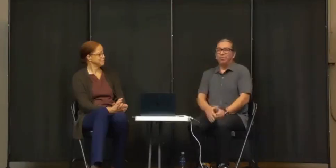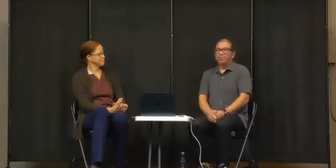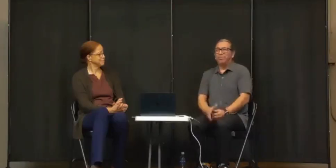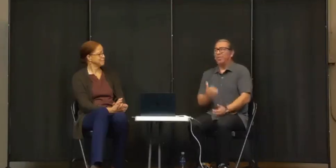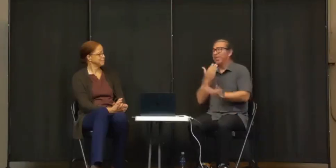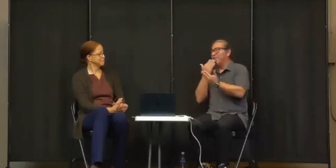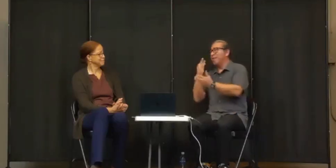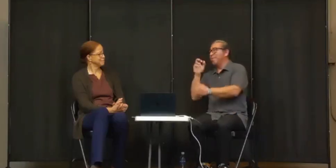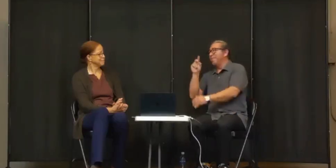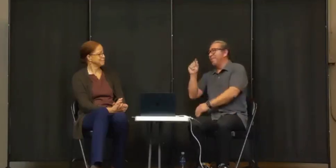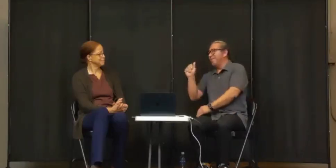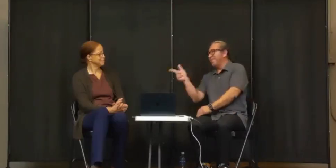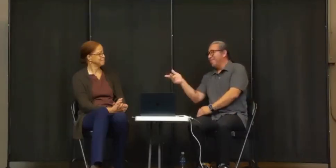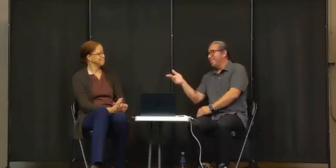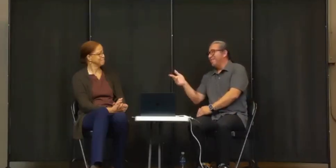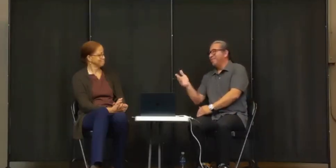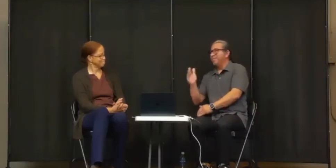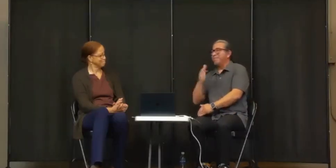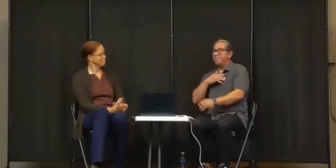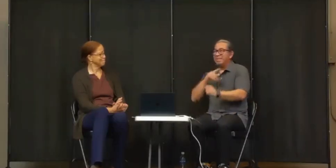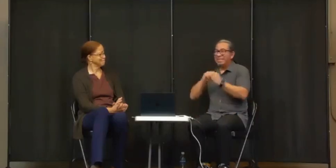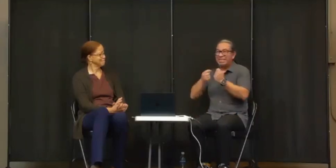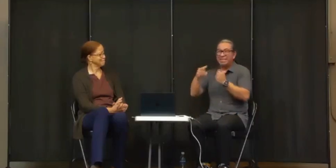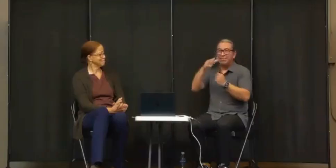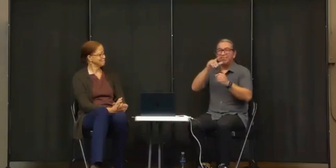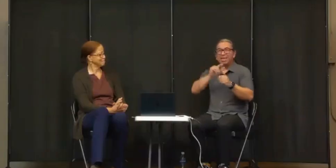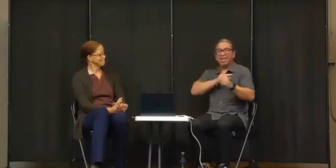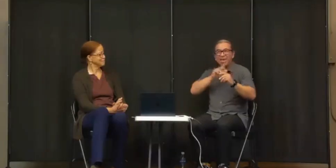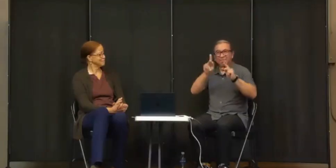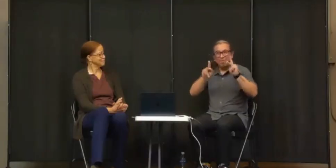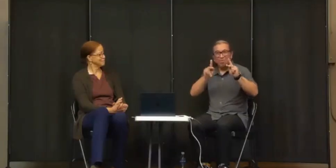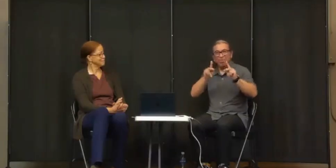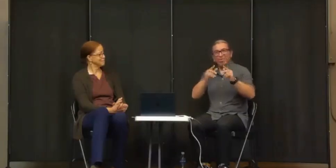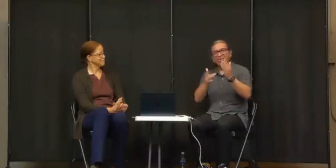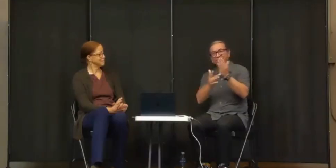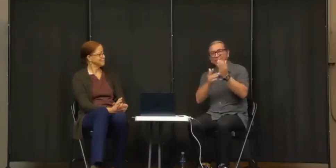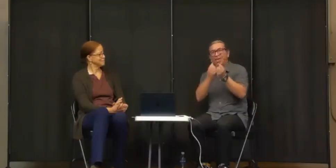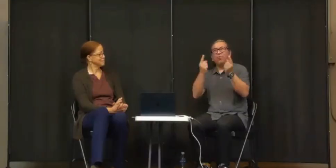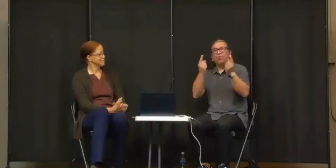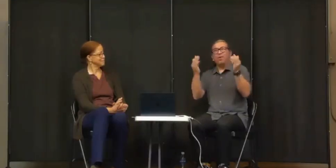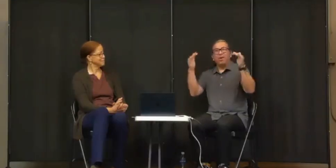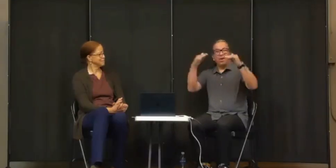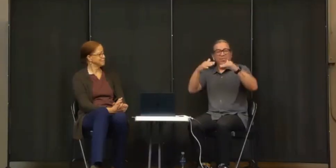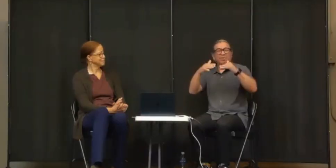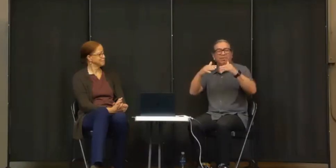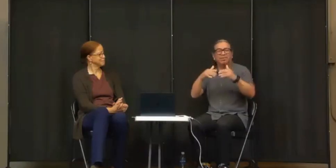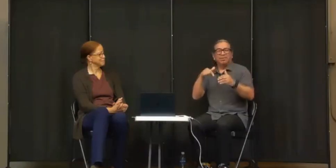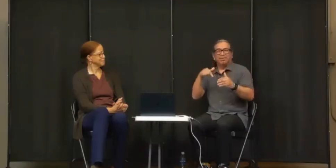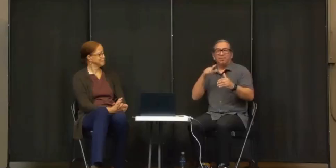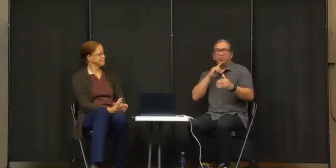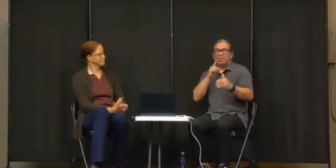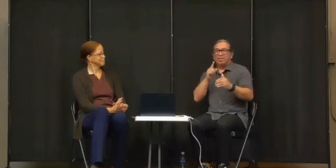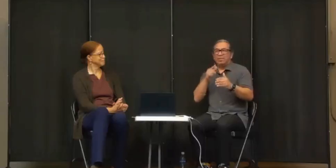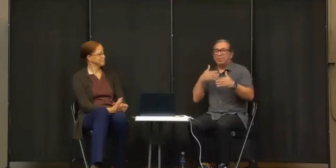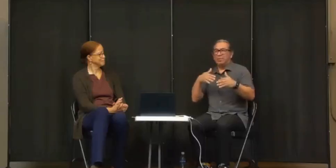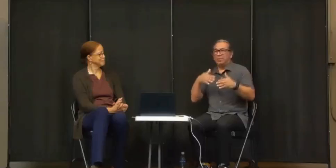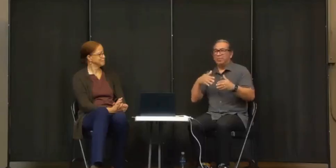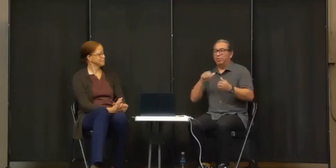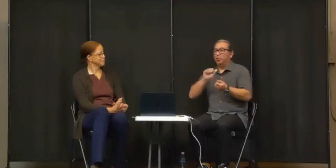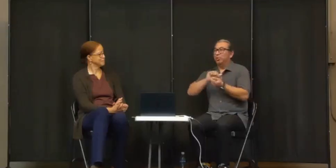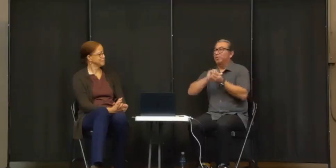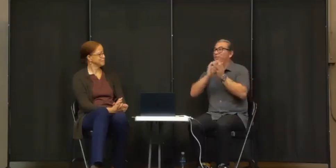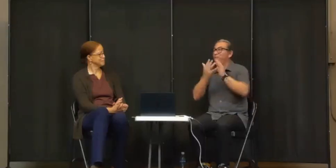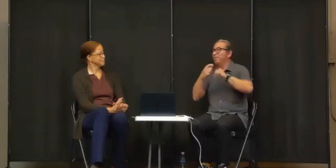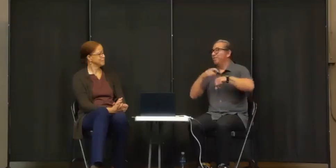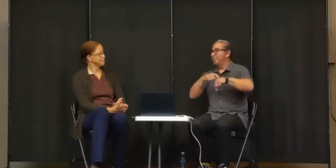And we're ready to serve you. So thank you so much, Belinda, for being here. Thank you to my team, and glad everyone with the technology and